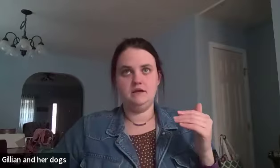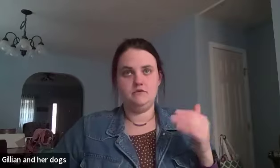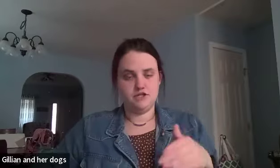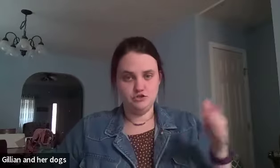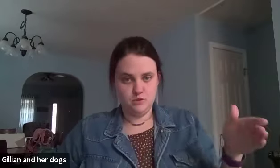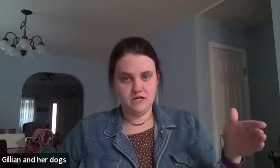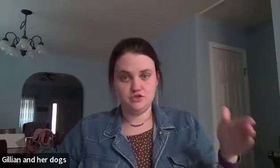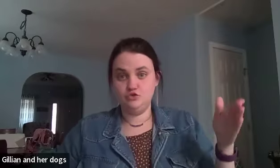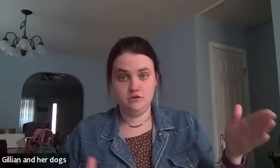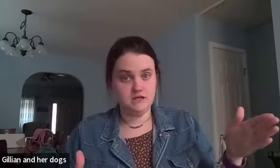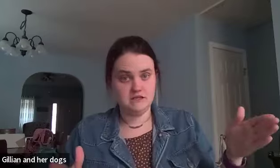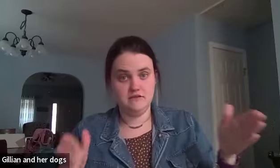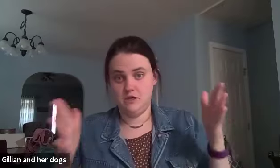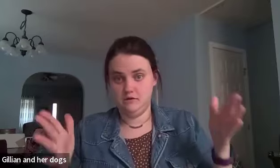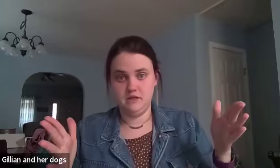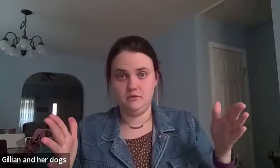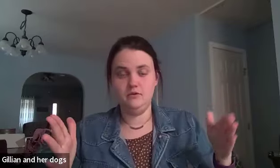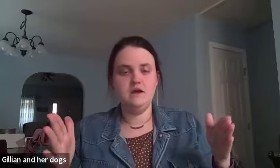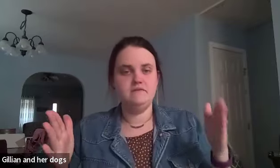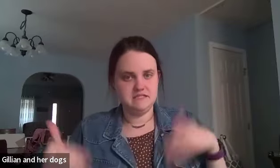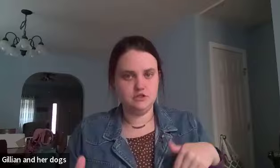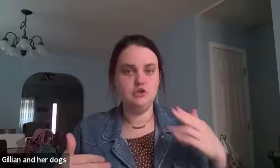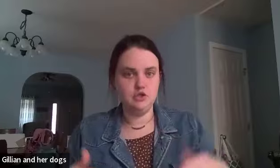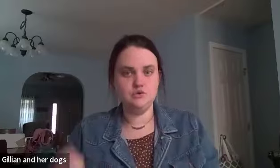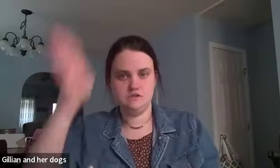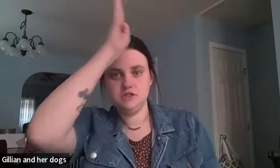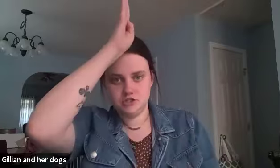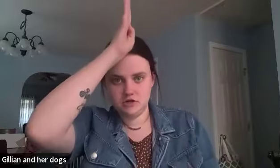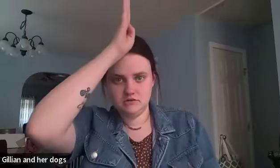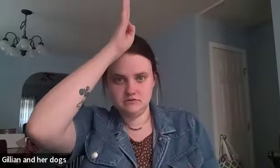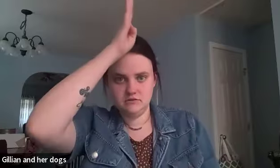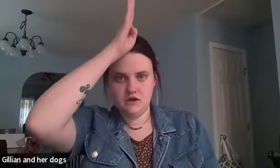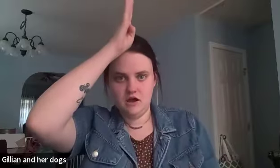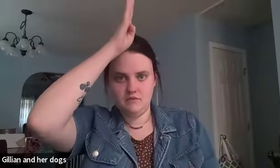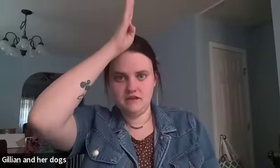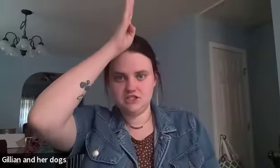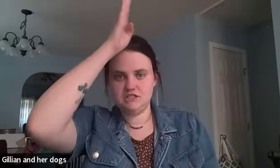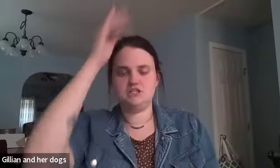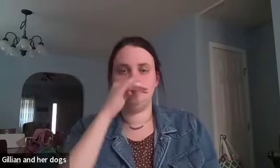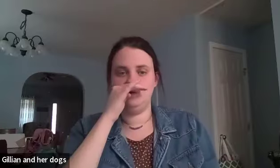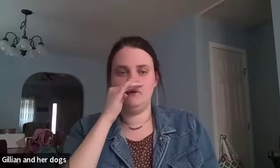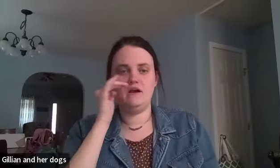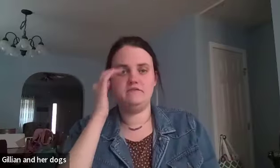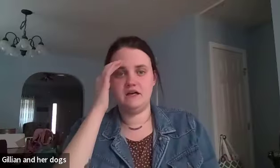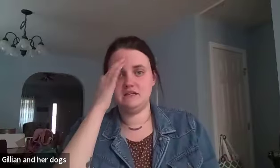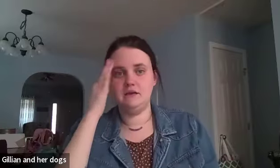when professional scuba divers who do not sign, they're hearing people, they still use shark. I think it's just such a cool like way of that's